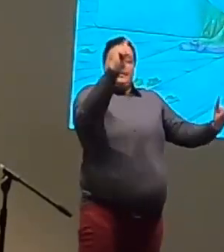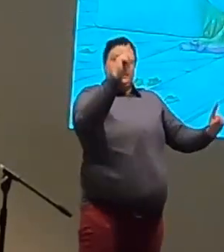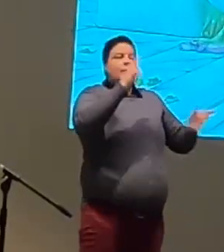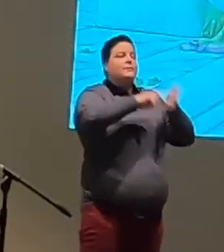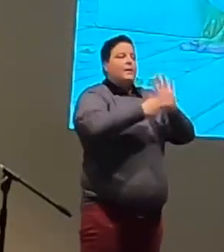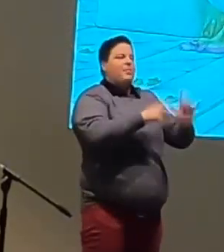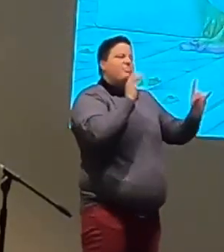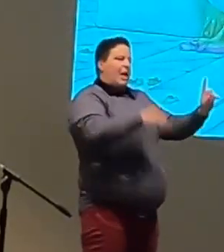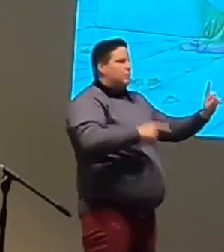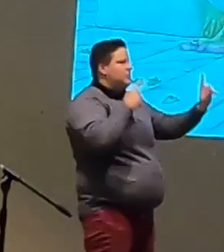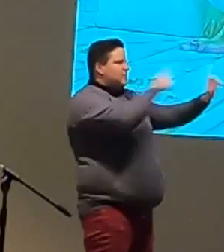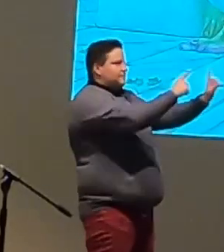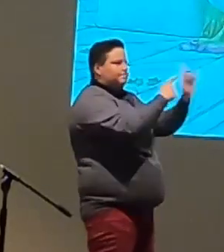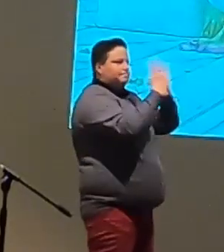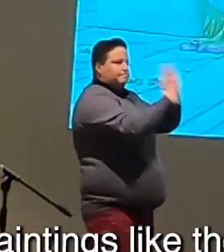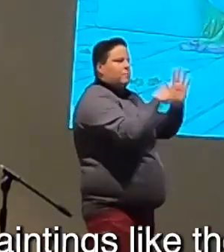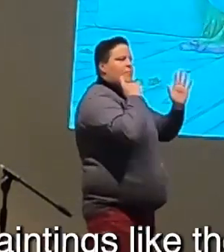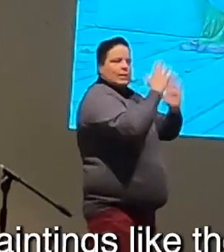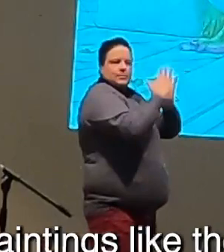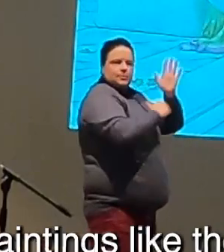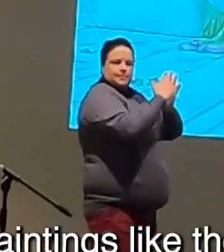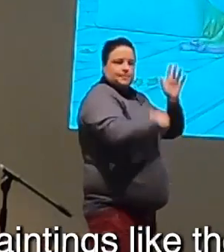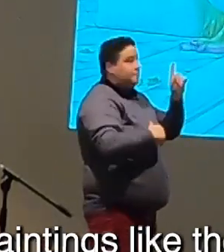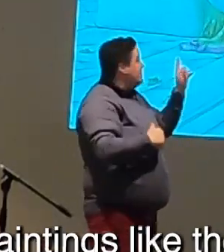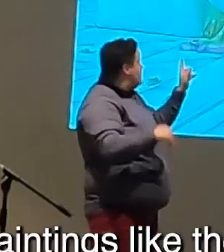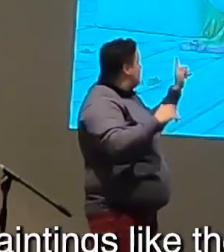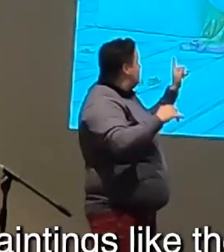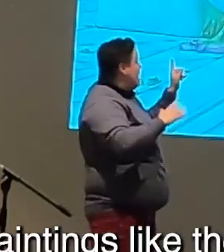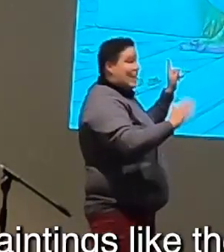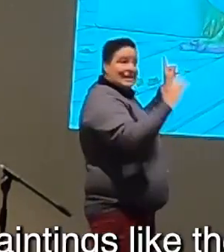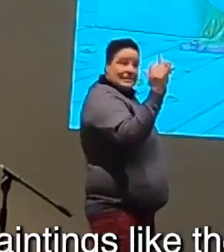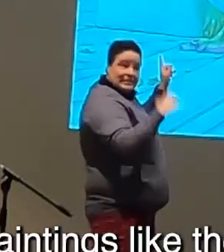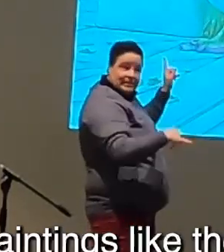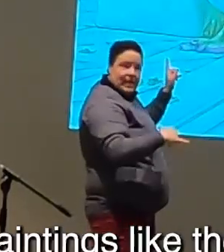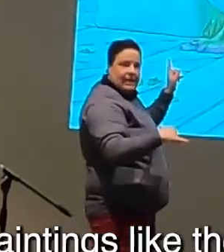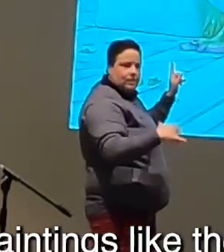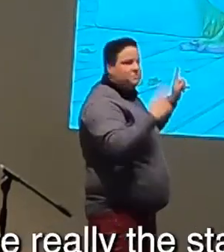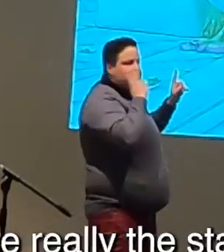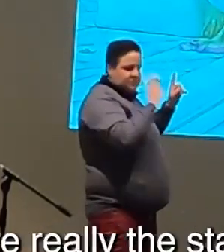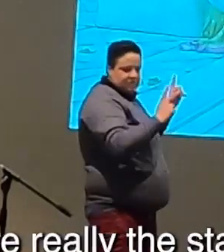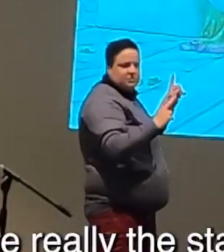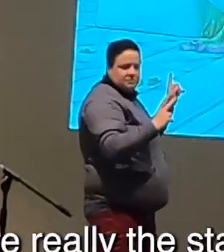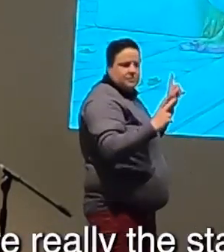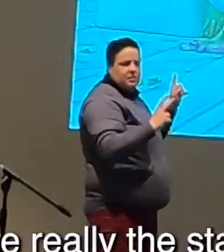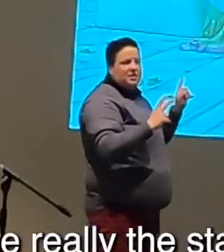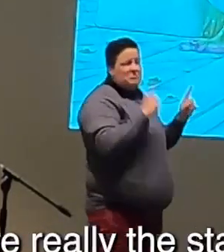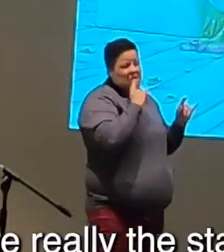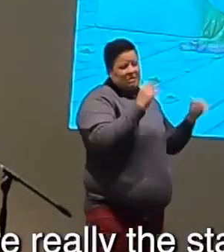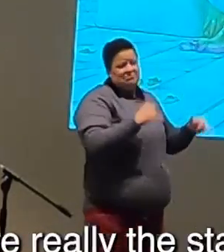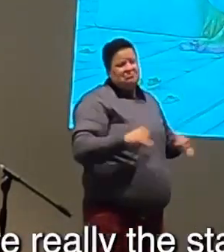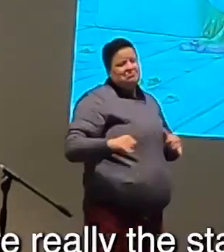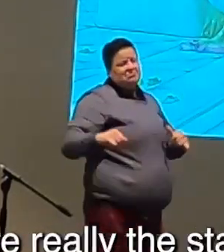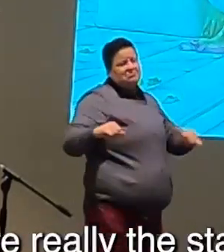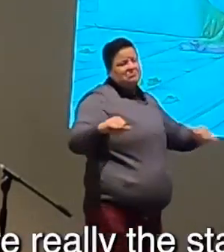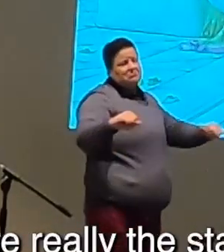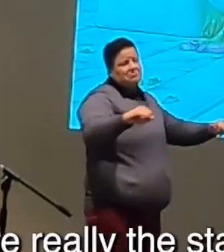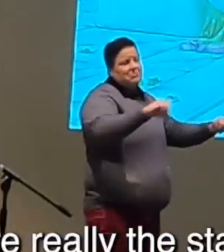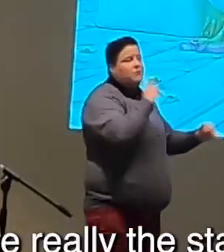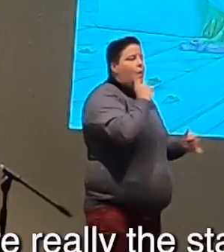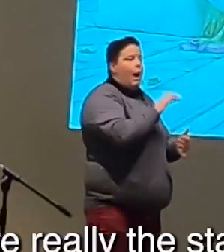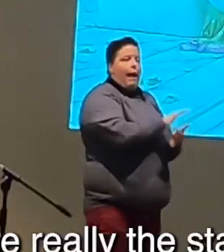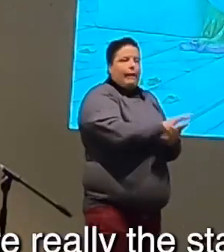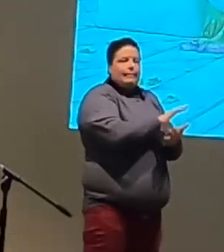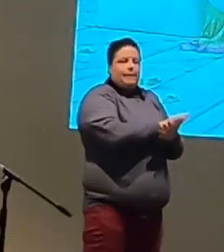art strove to convey. Paintings like these that we've seen by Cox and Millais were really the standard for academic art